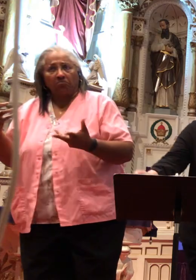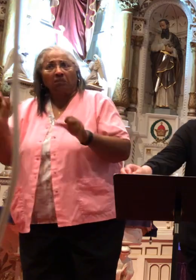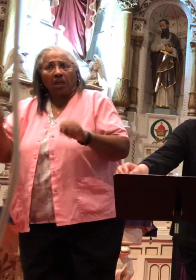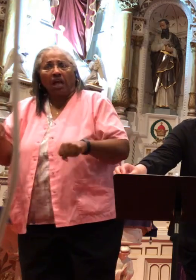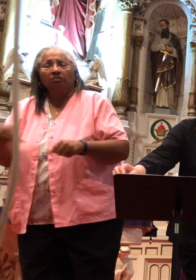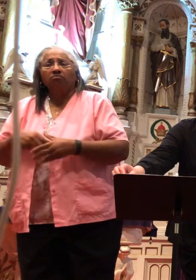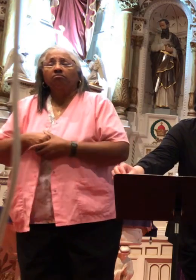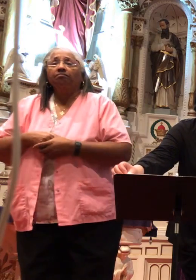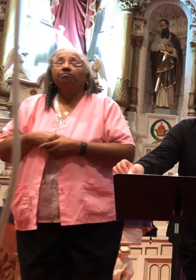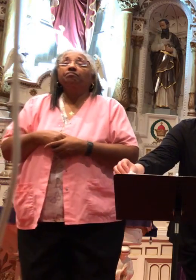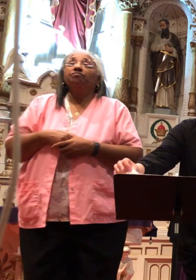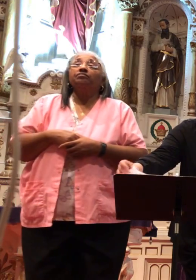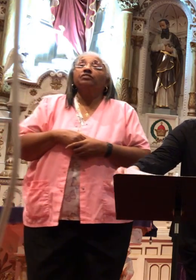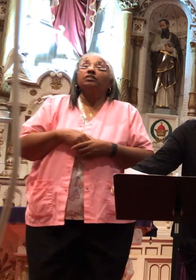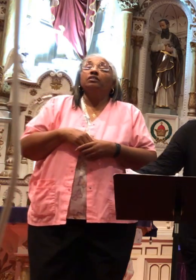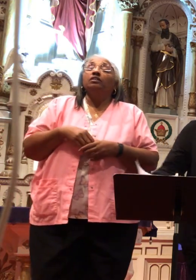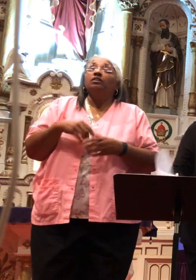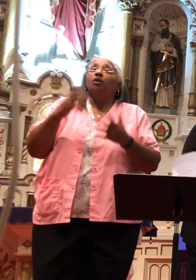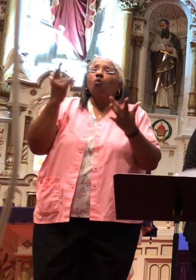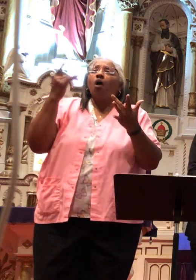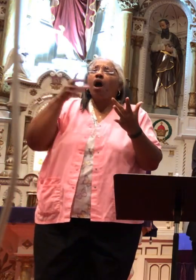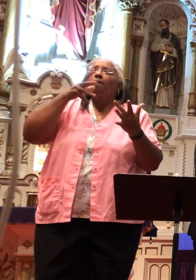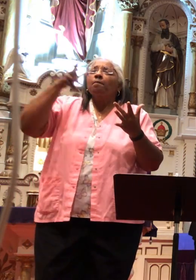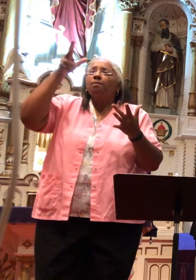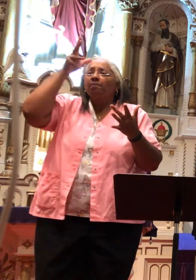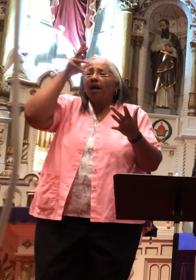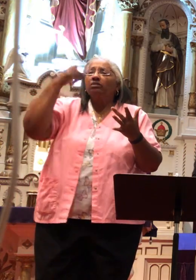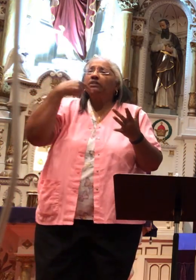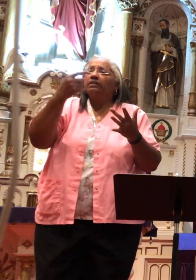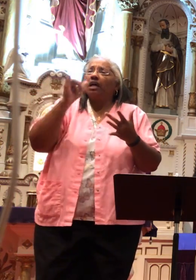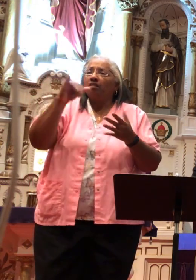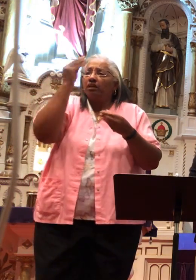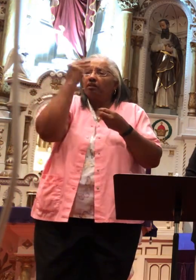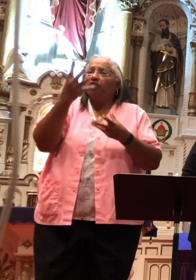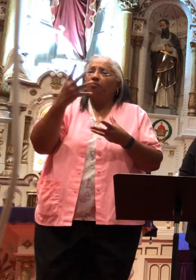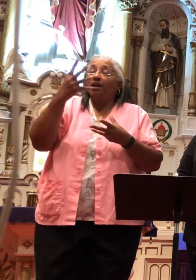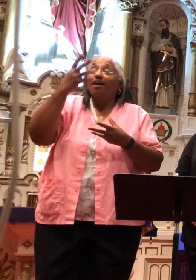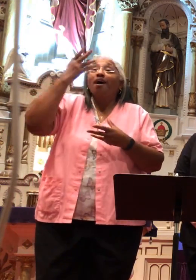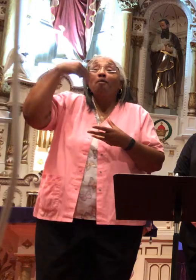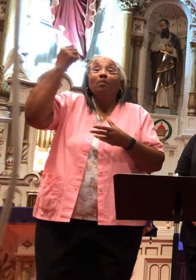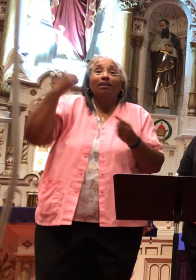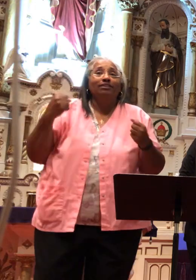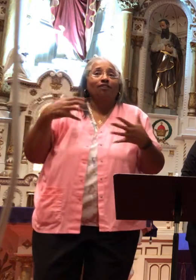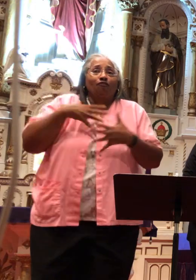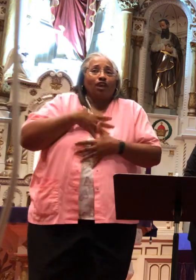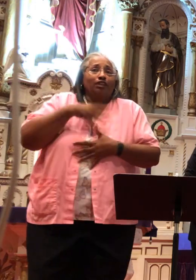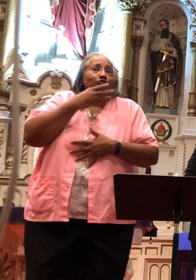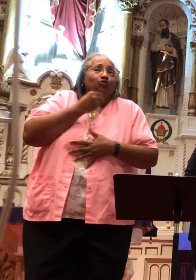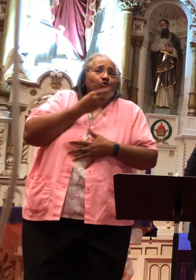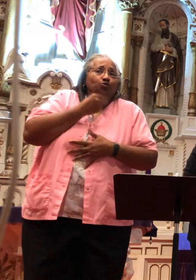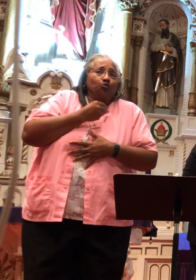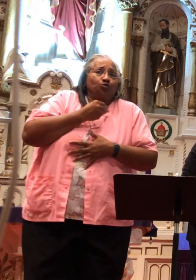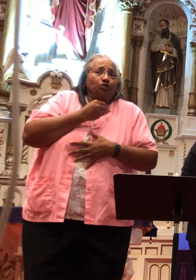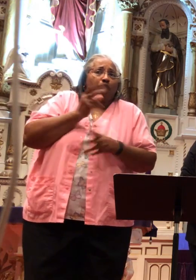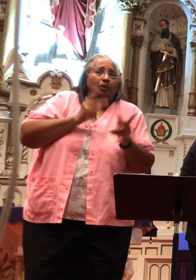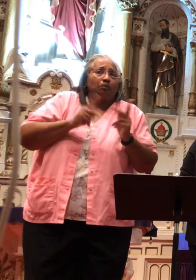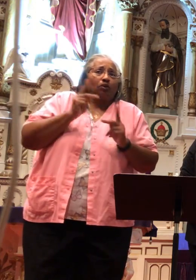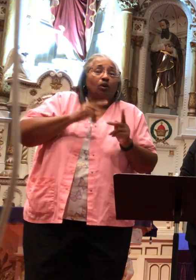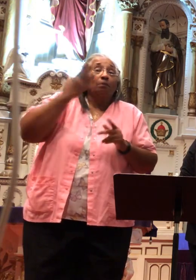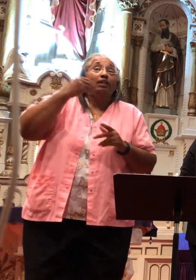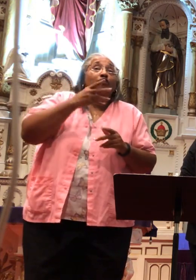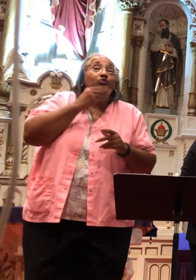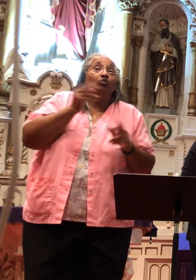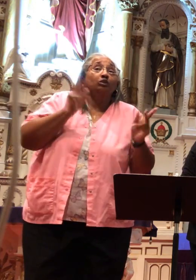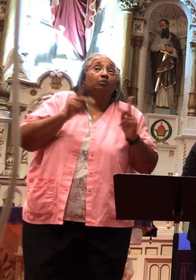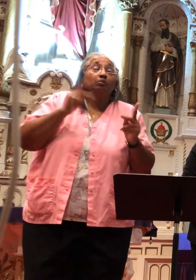His parents said this because they were afraid of the Jews. For the Jews had already agreed